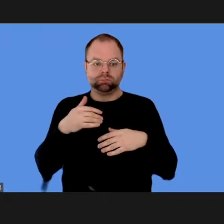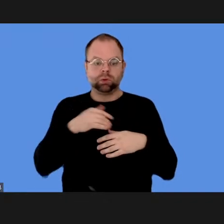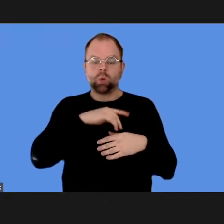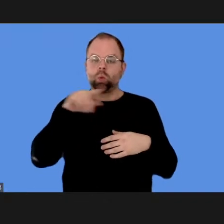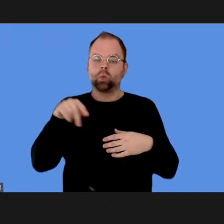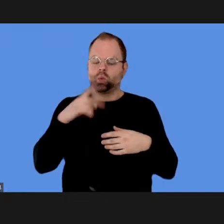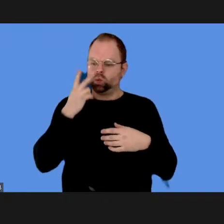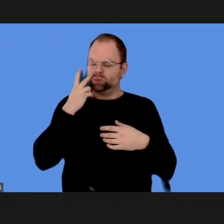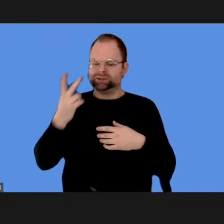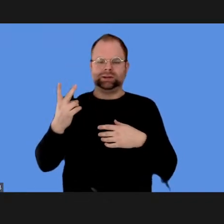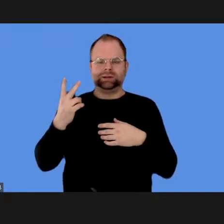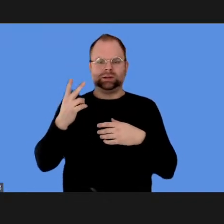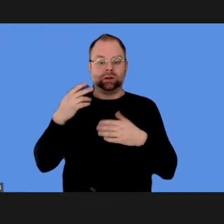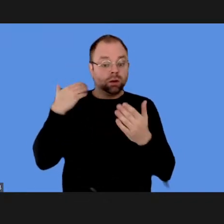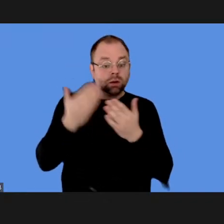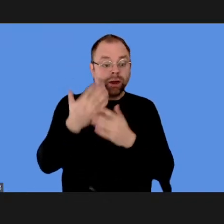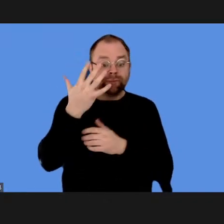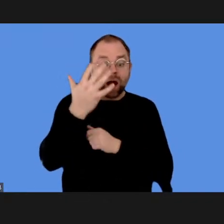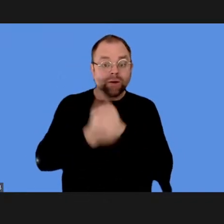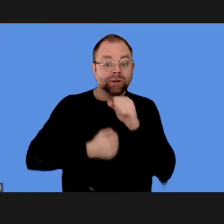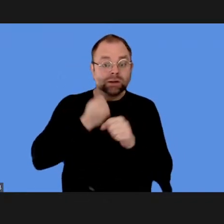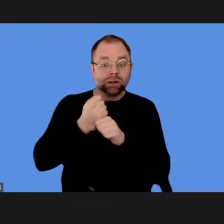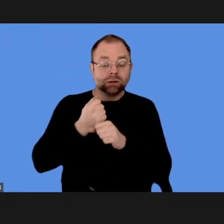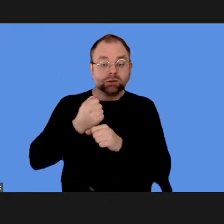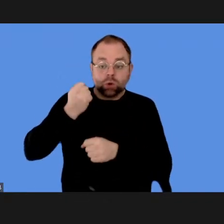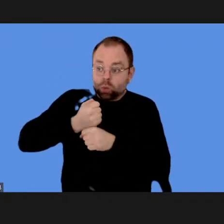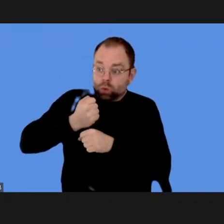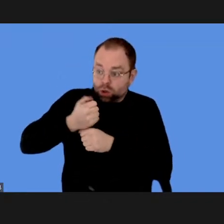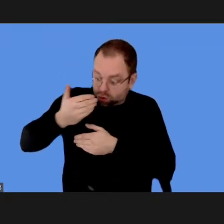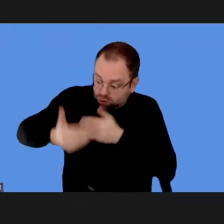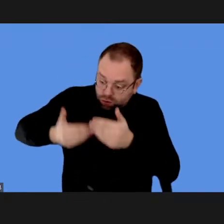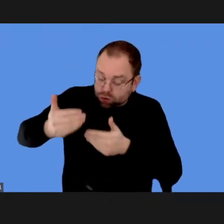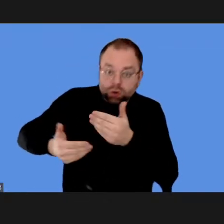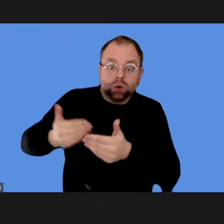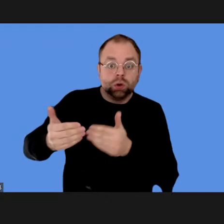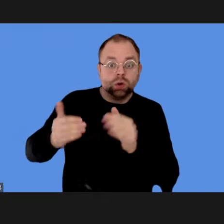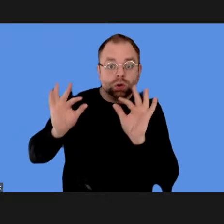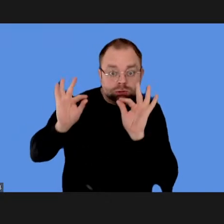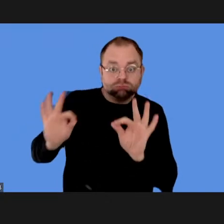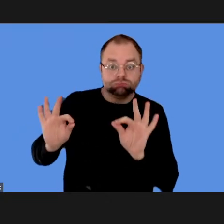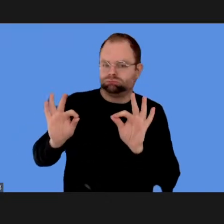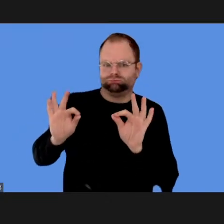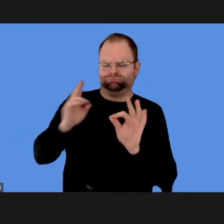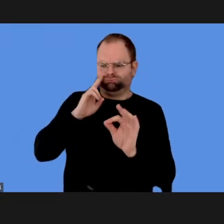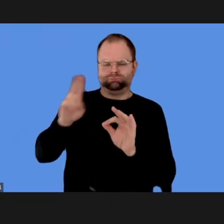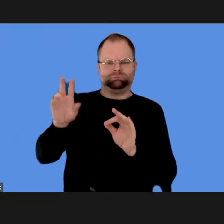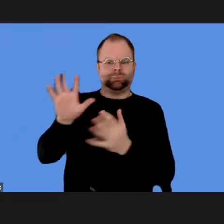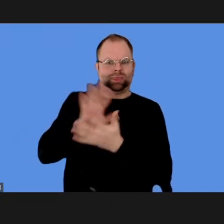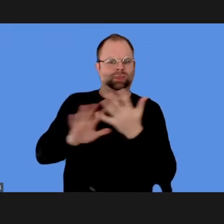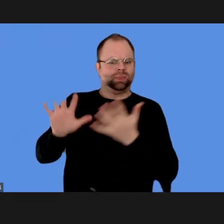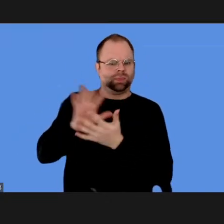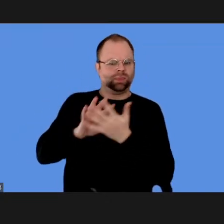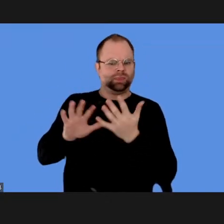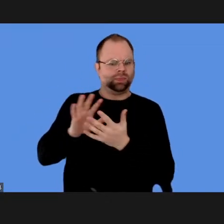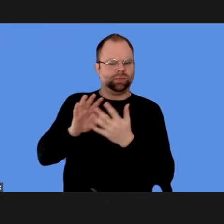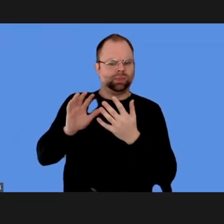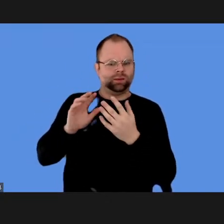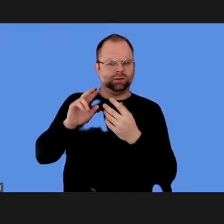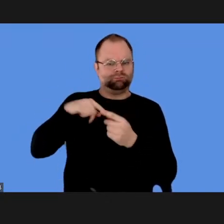confronting us or constraining us in terms of successfully implementing our domestic, regional, and global,